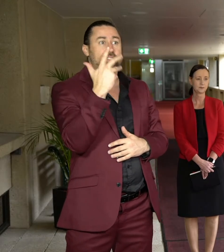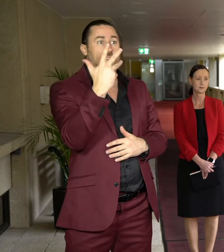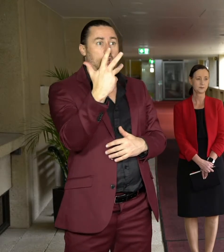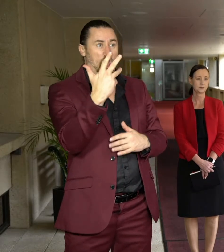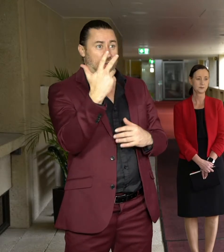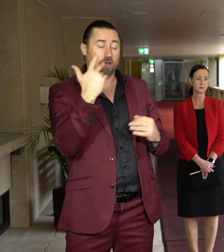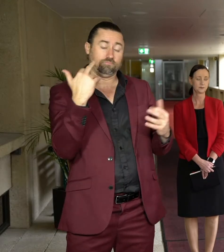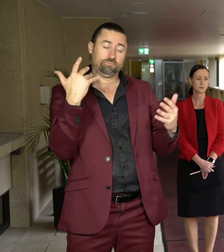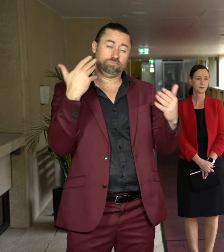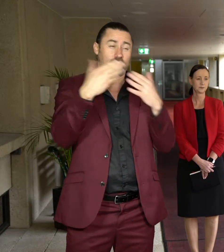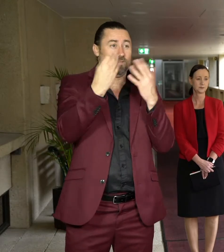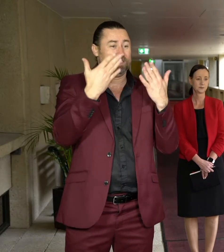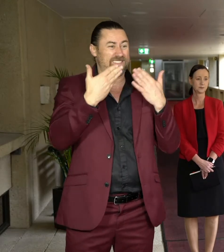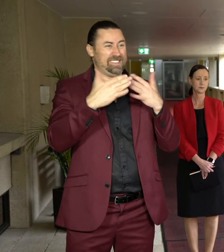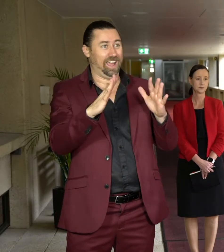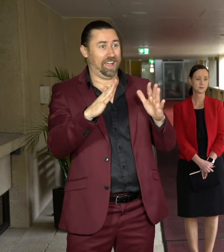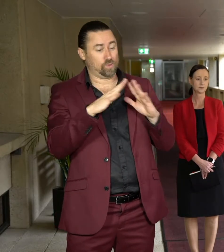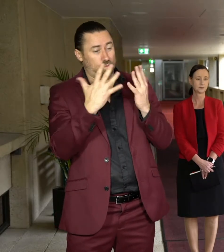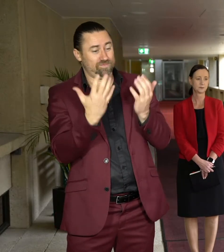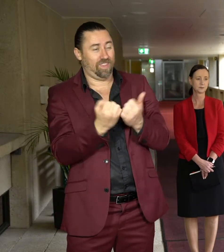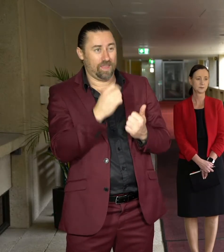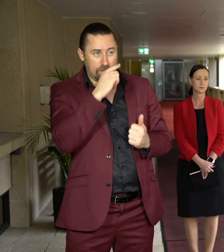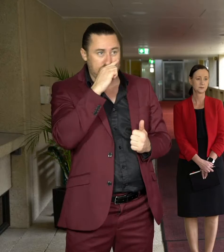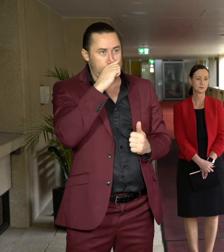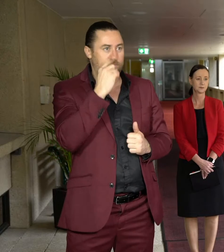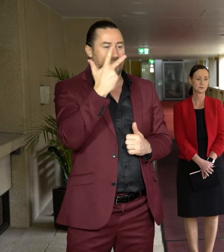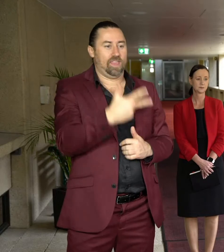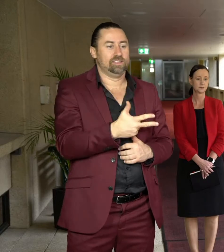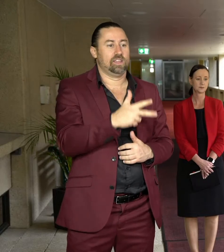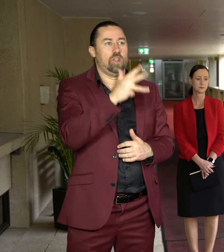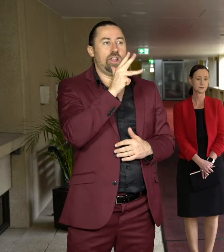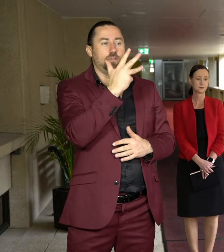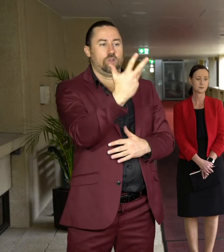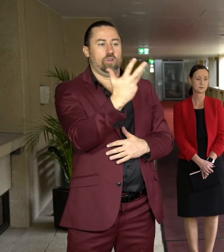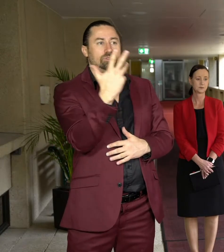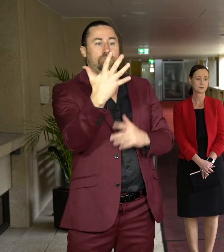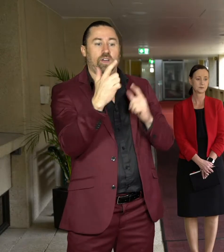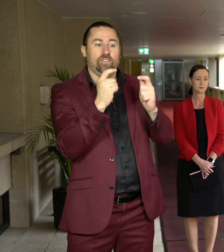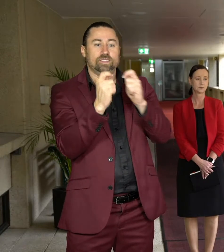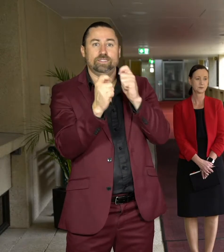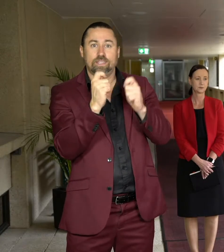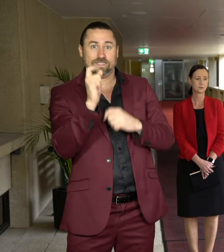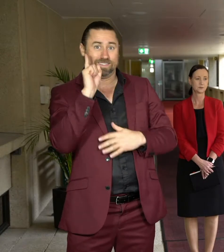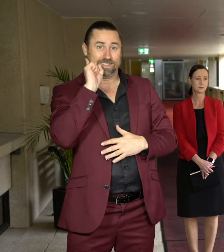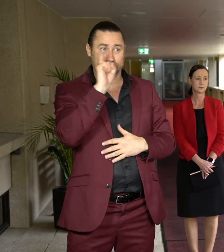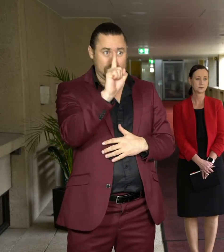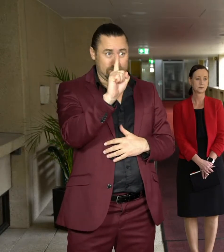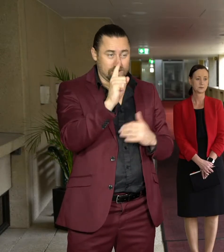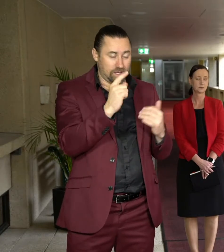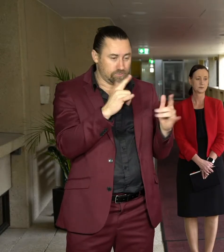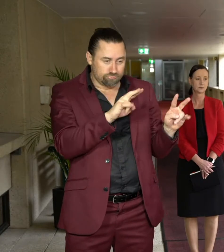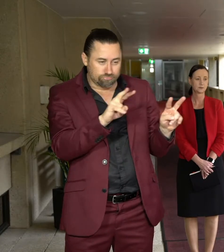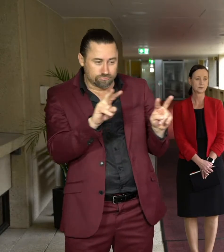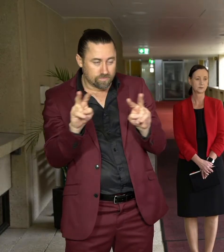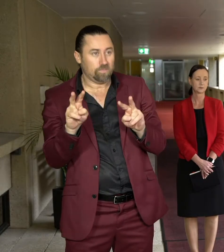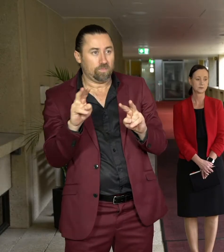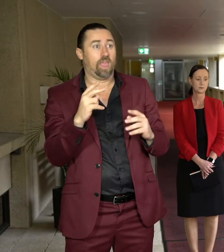the pandemic began. We did 8,995 tests in the last 24-hour period, and we vaccinated